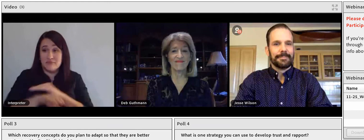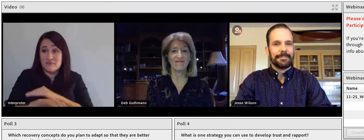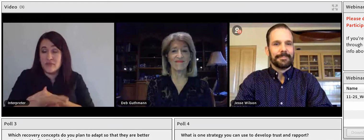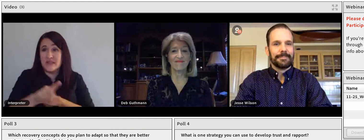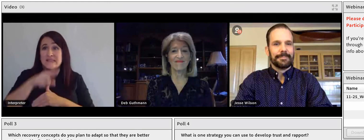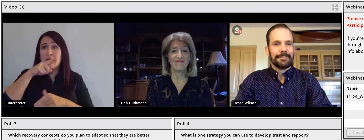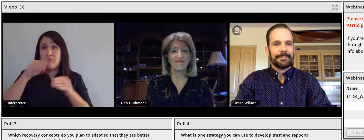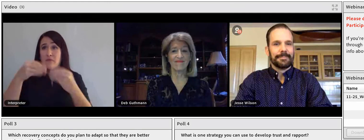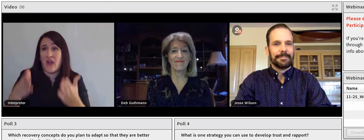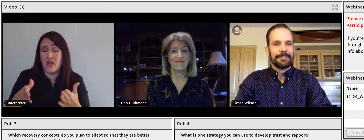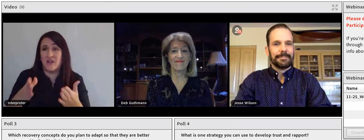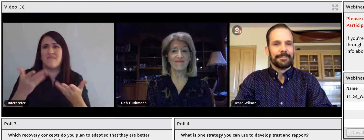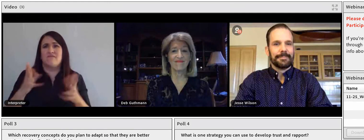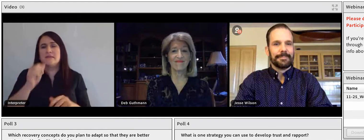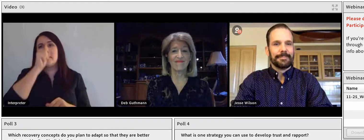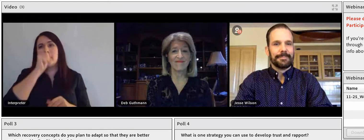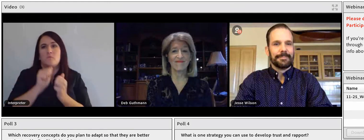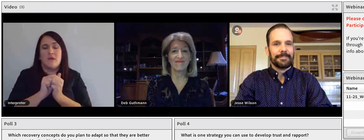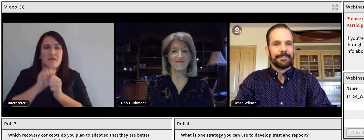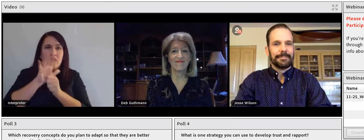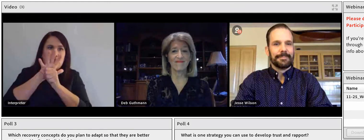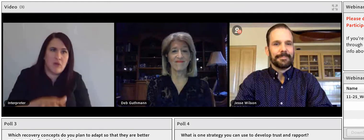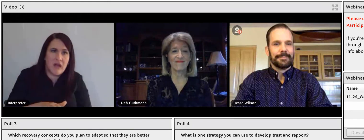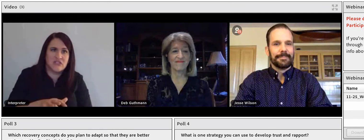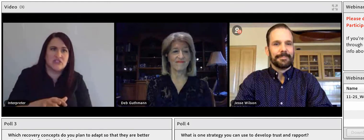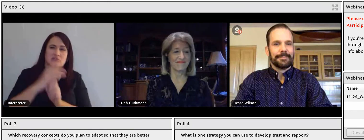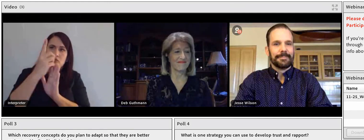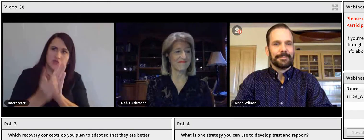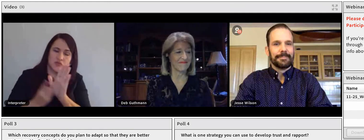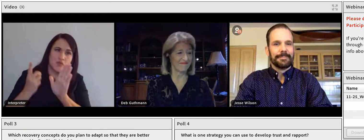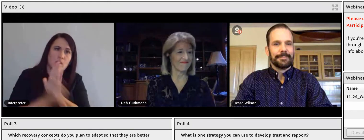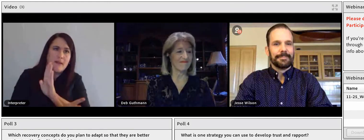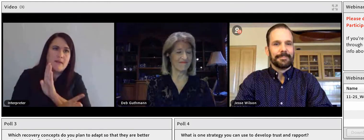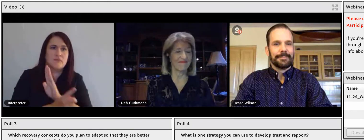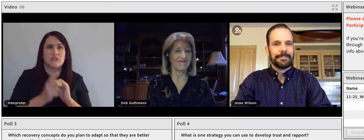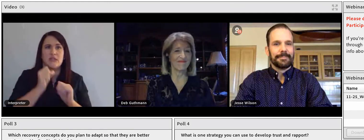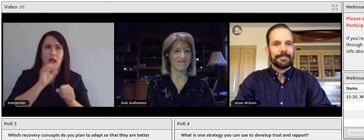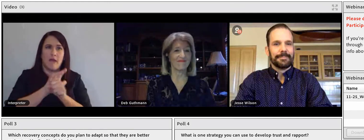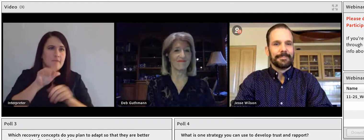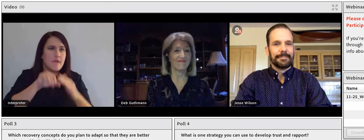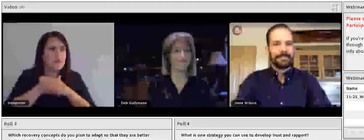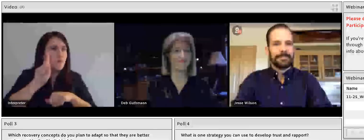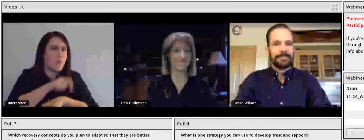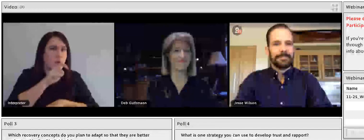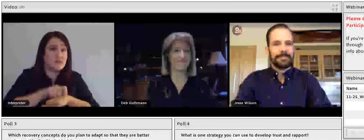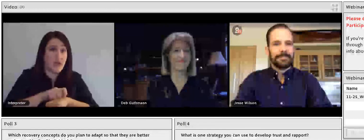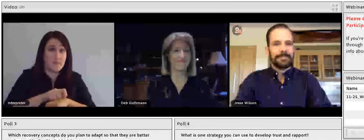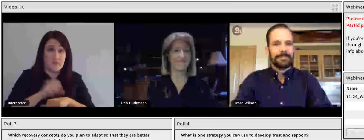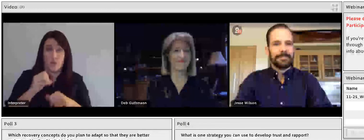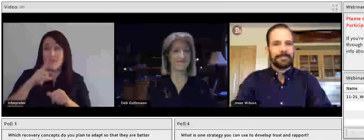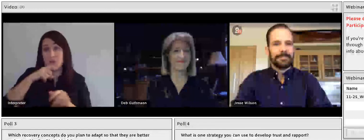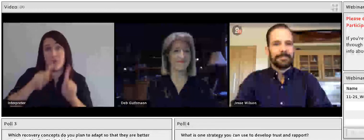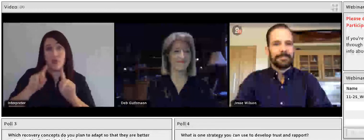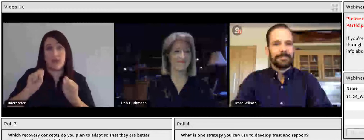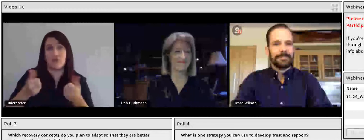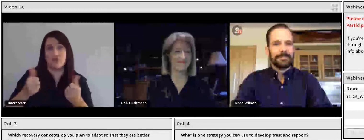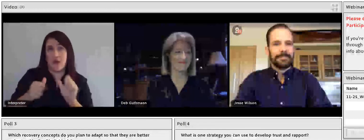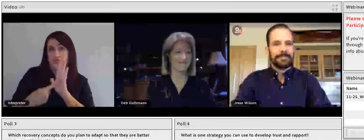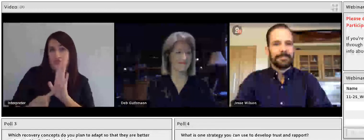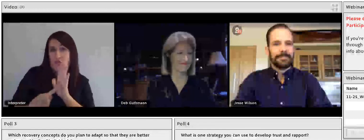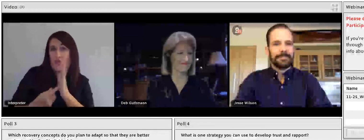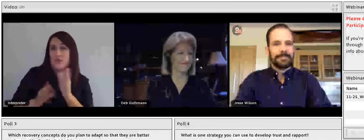dealt with oppression, and lack of access for a long time. The most important thing we as hearing people can do is to show